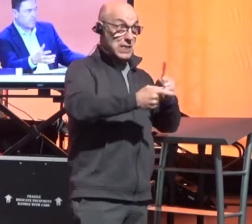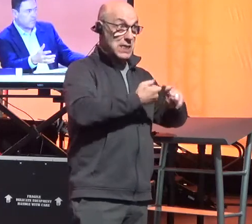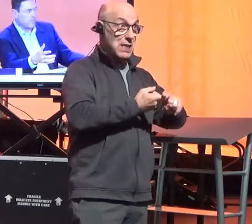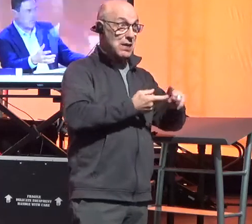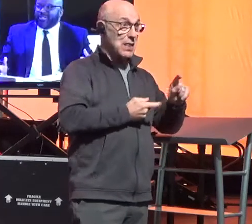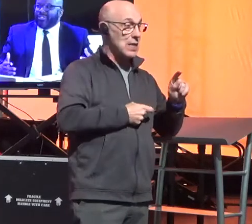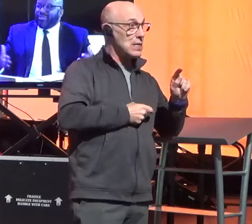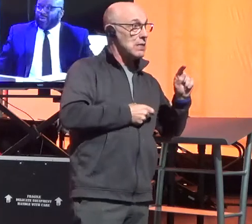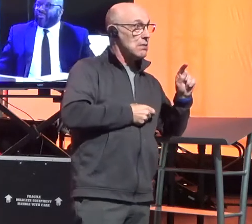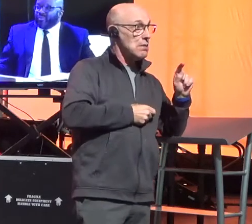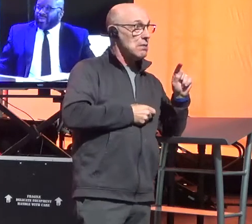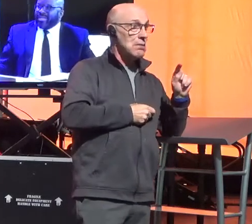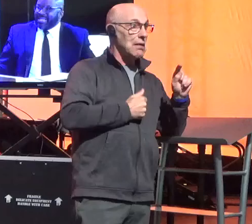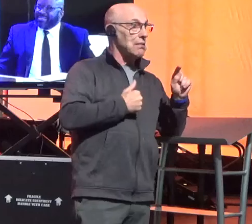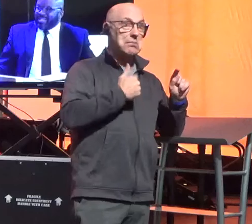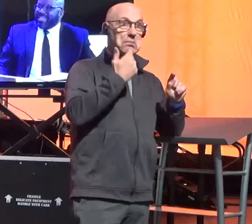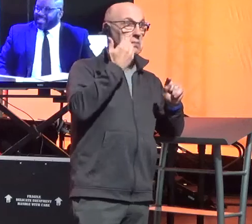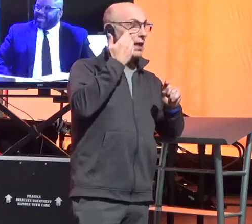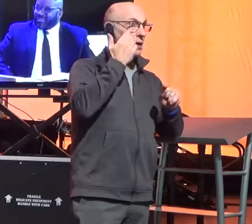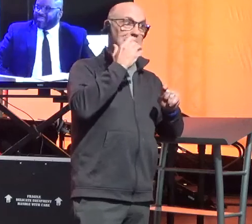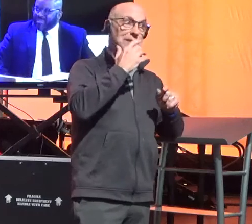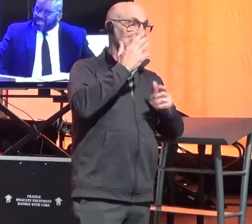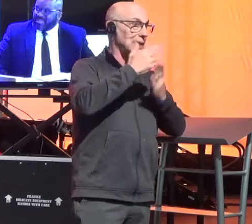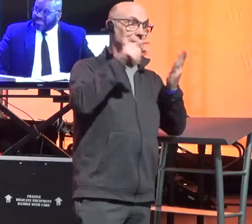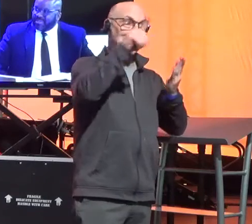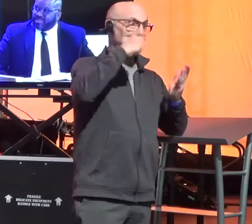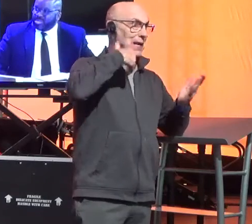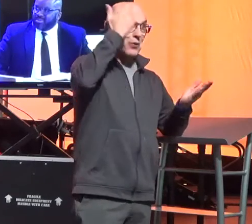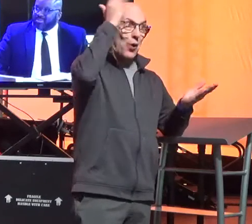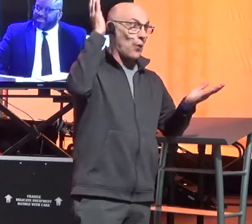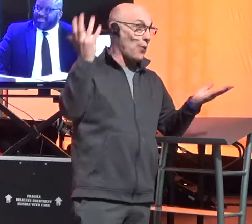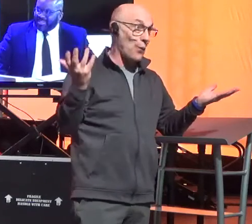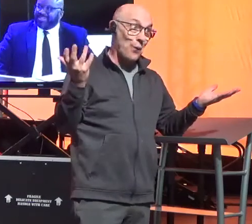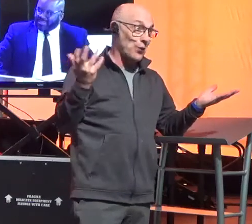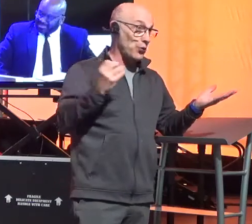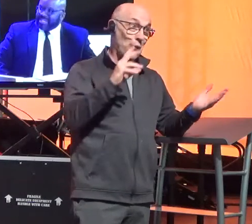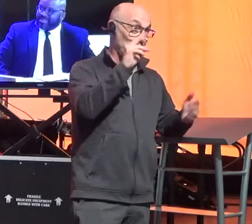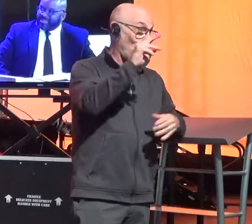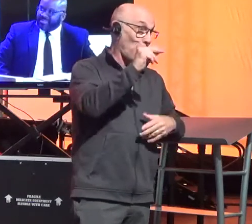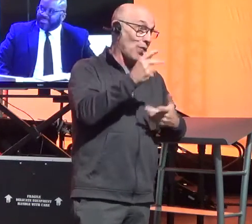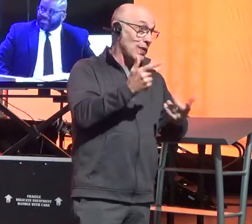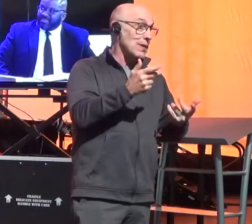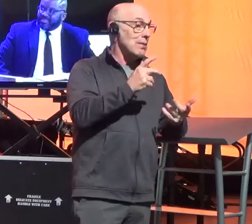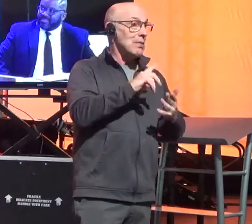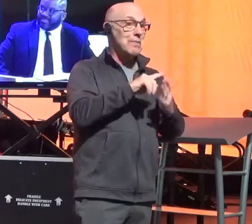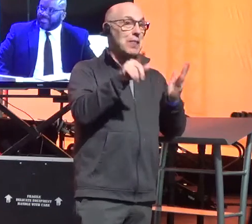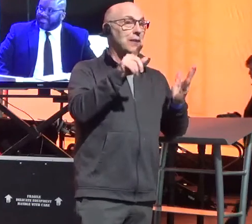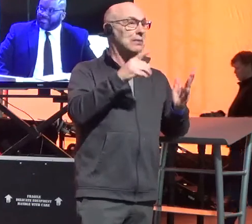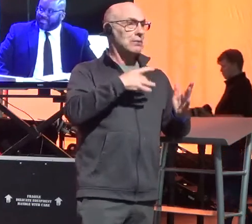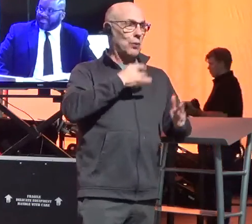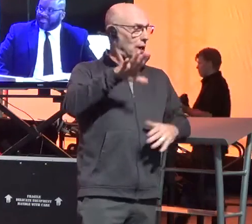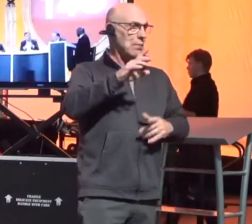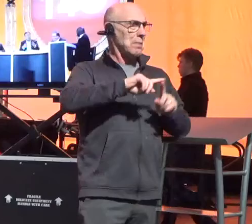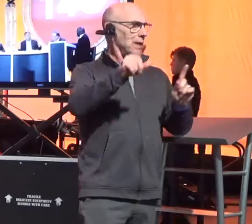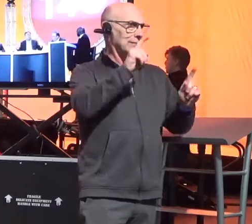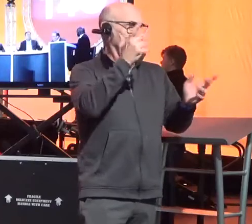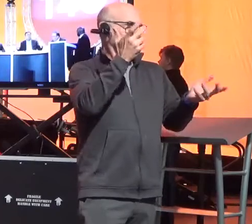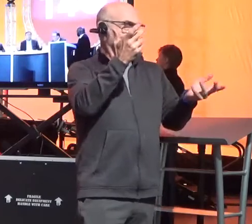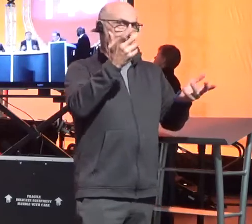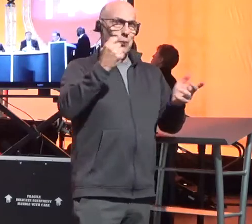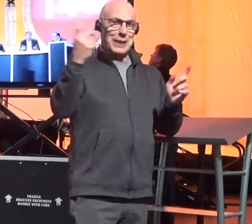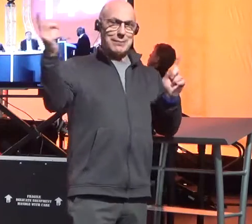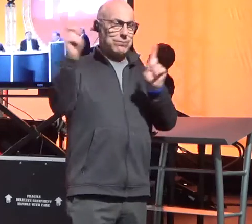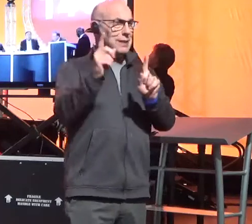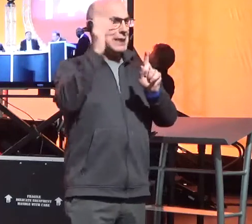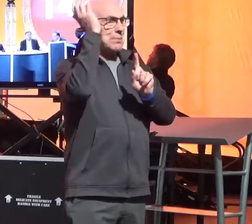I don't necessarily know everyone I speak at a conference with. All right, so that's no. It's not you just like them, but it's just like the fact that you're speaking at the same conference